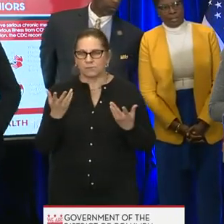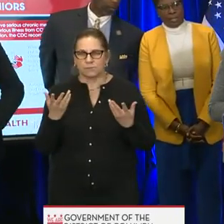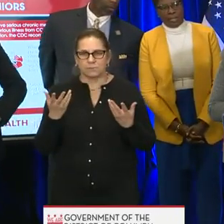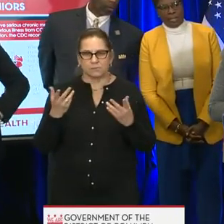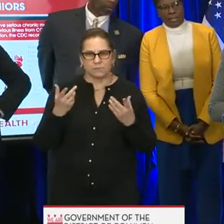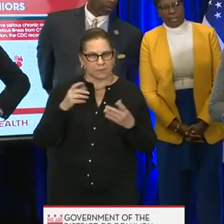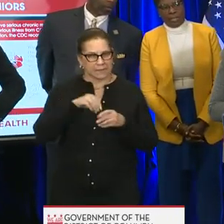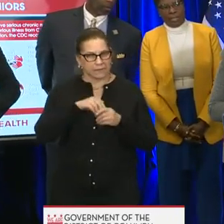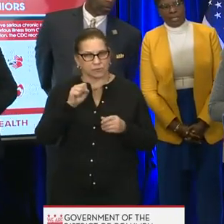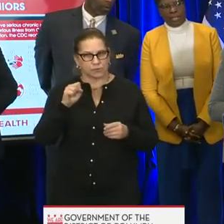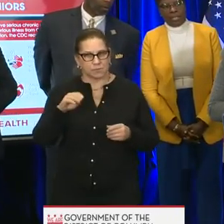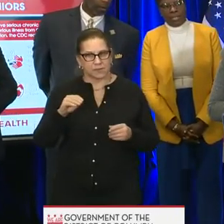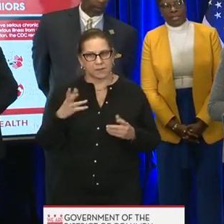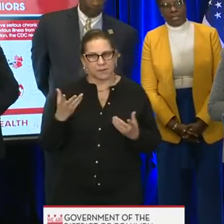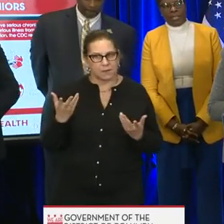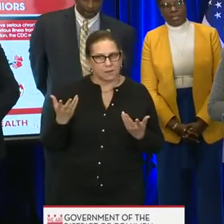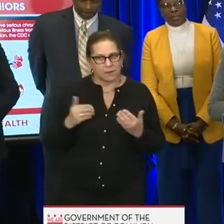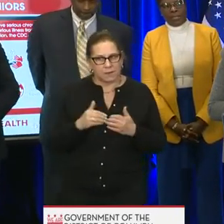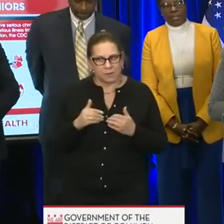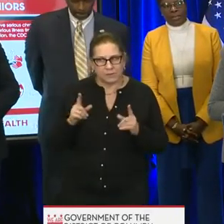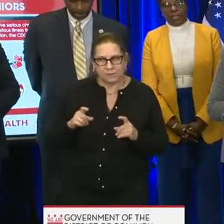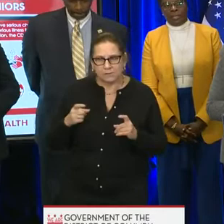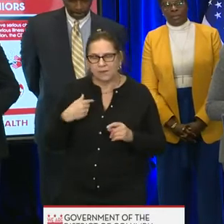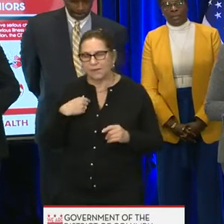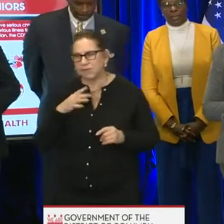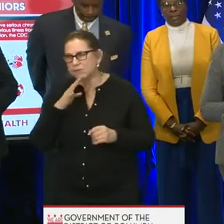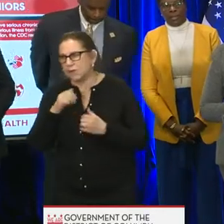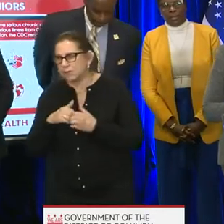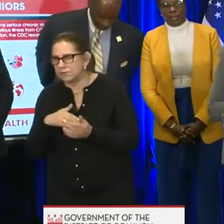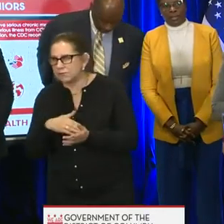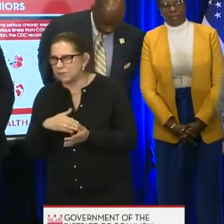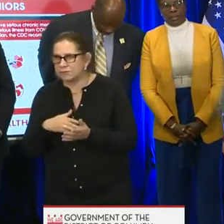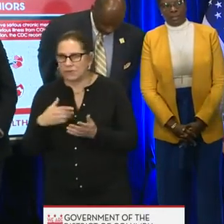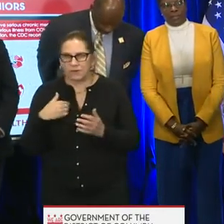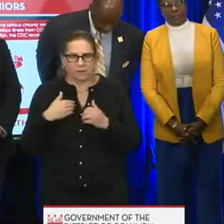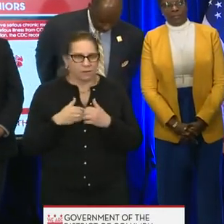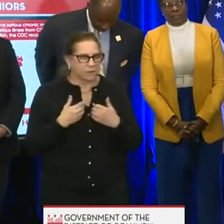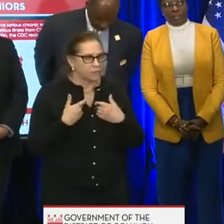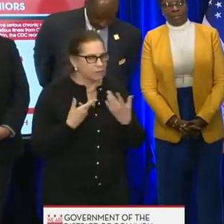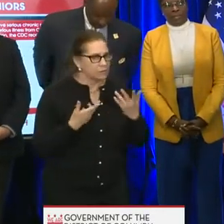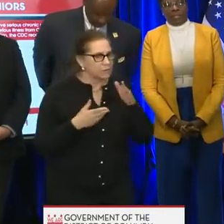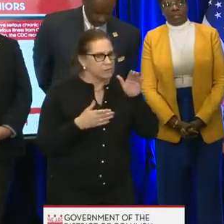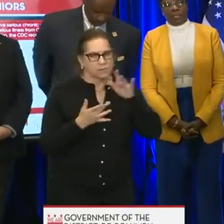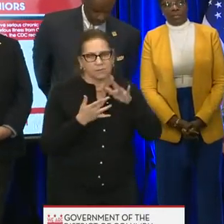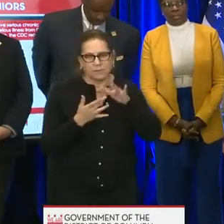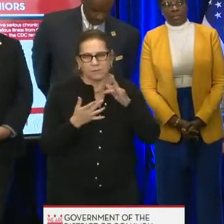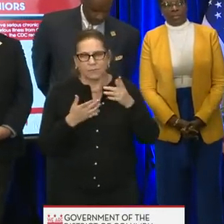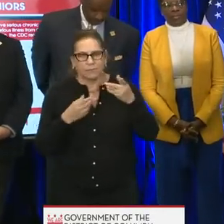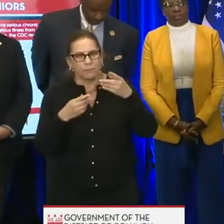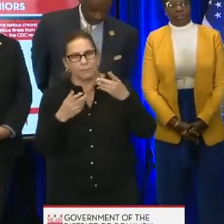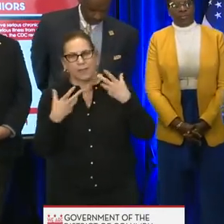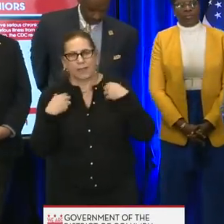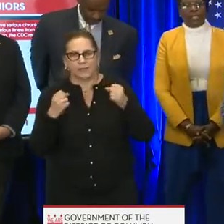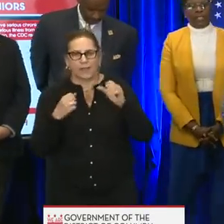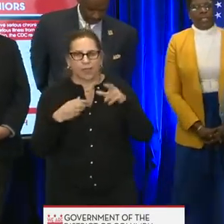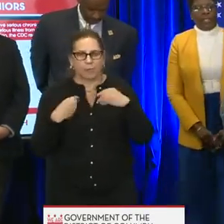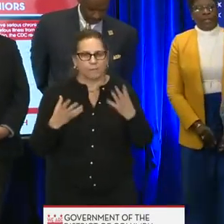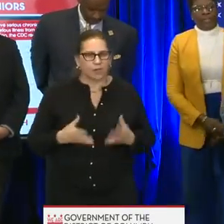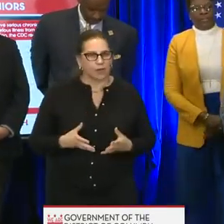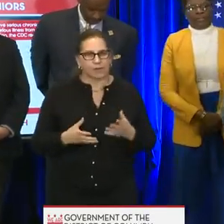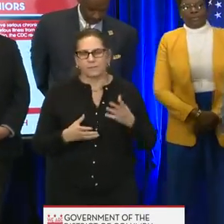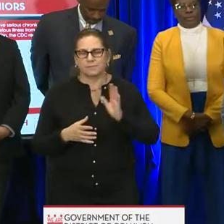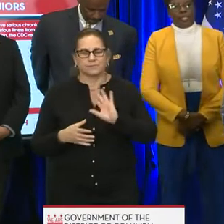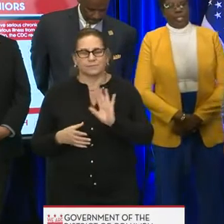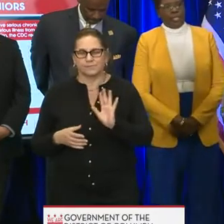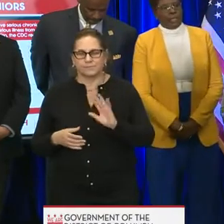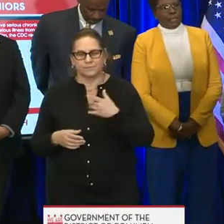on the phone, speaking with providers. They're describing having to wait and then being denied by their provider. I wonder if you can just